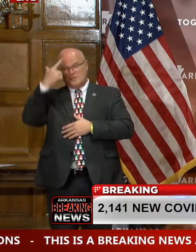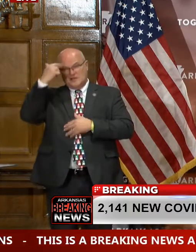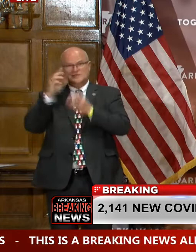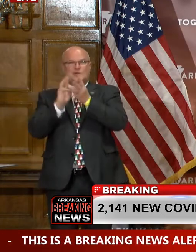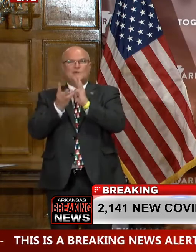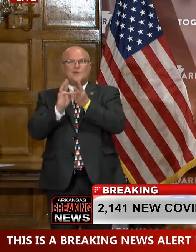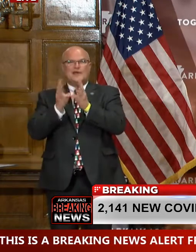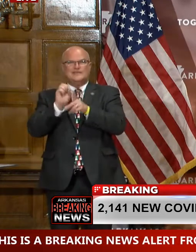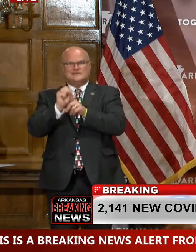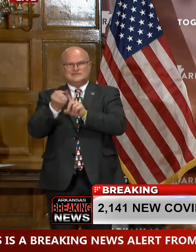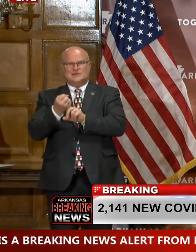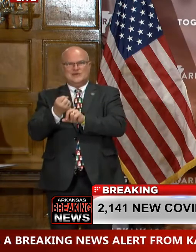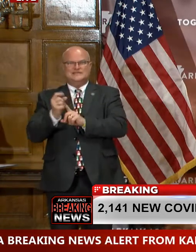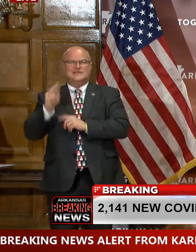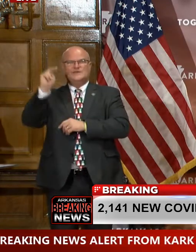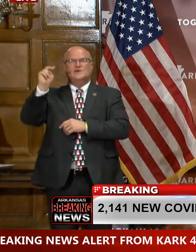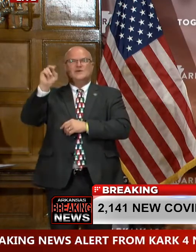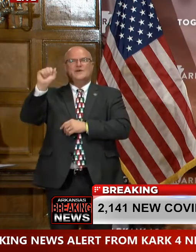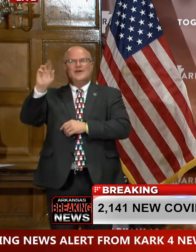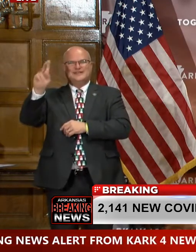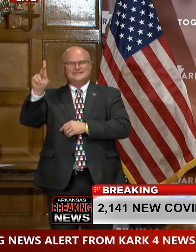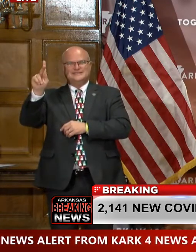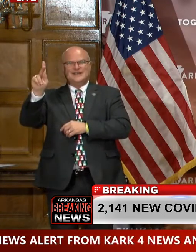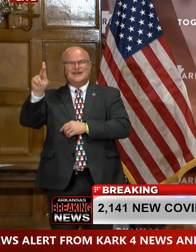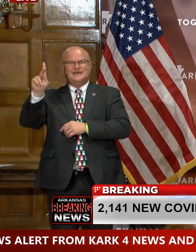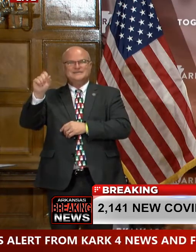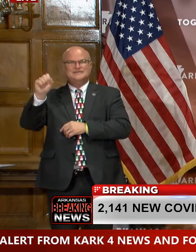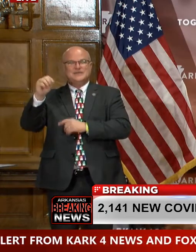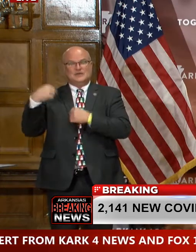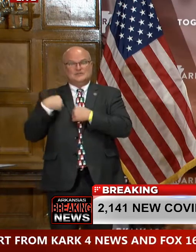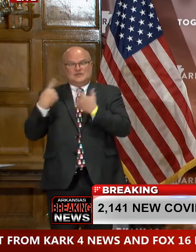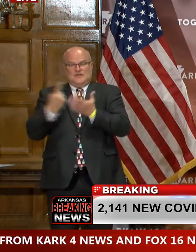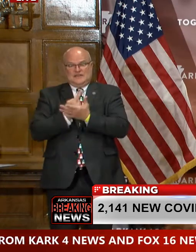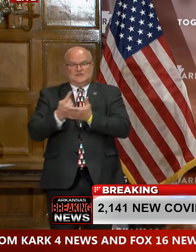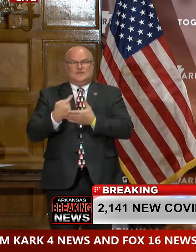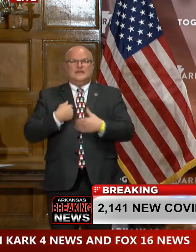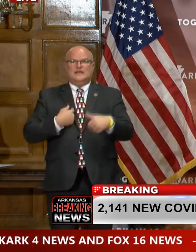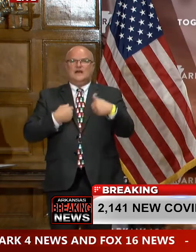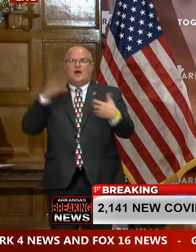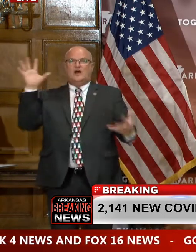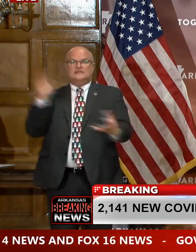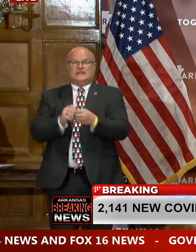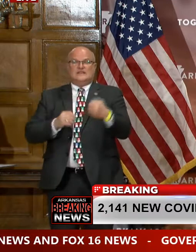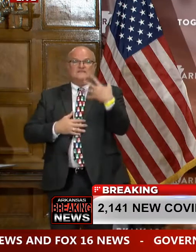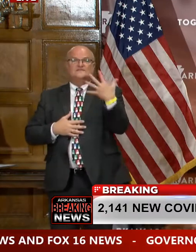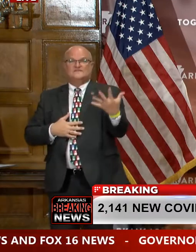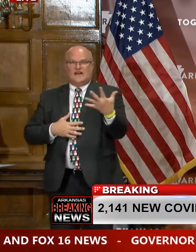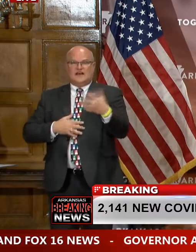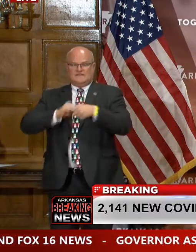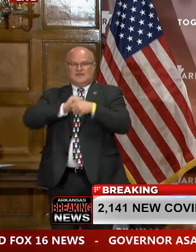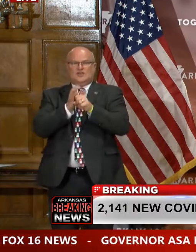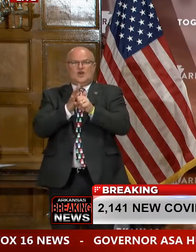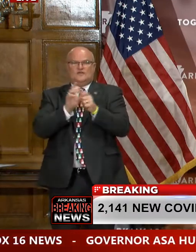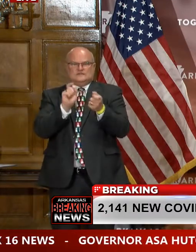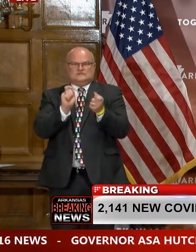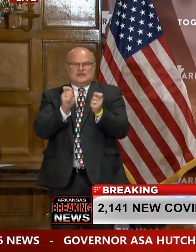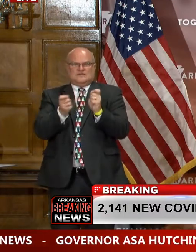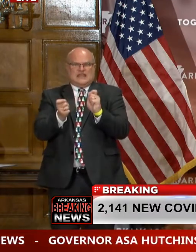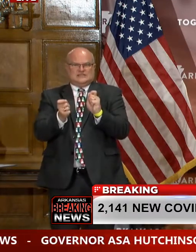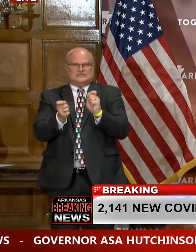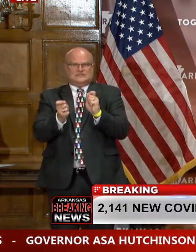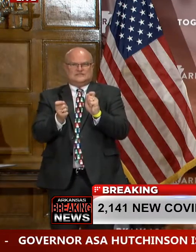weather situations in North Arkansas. So far this week, we've had 5 that have made COVID-related